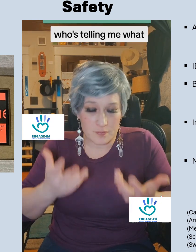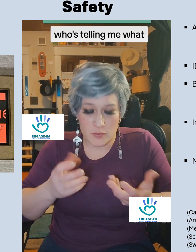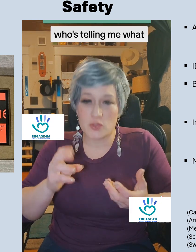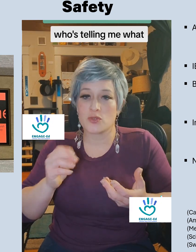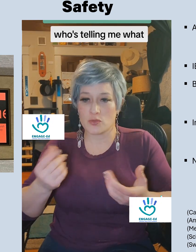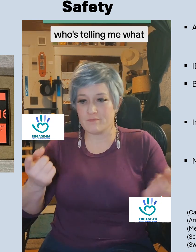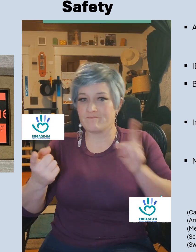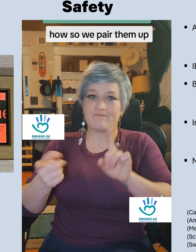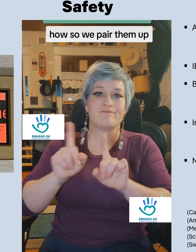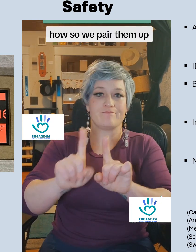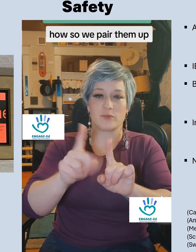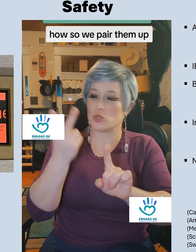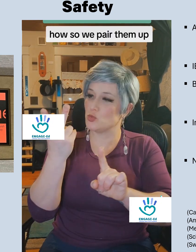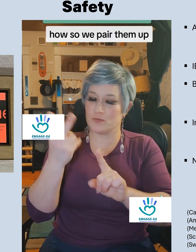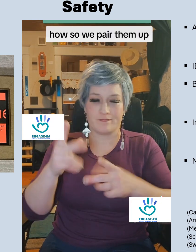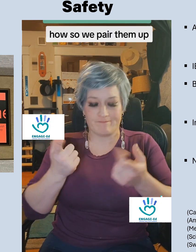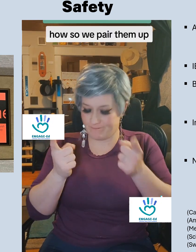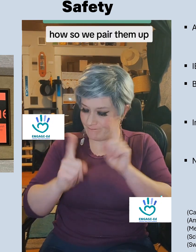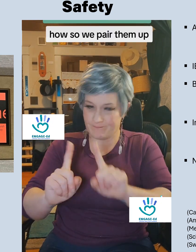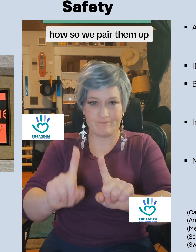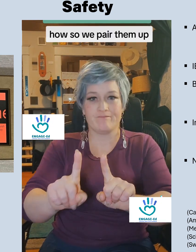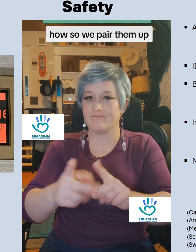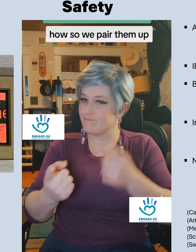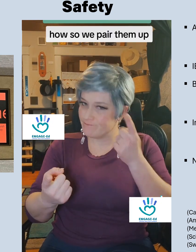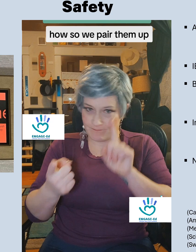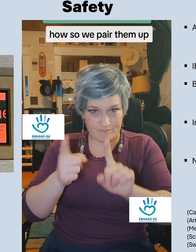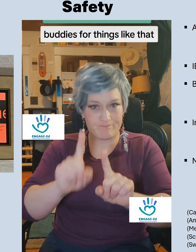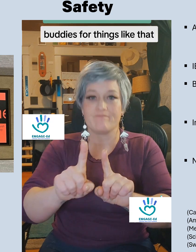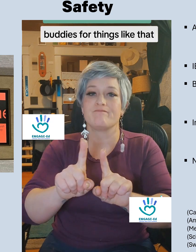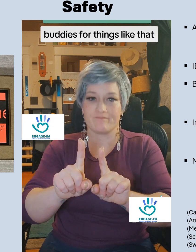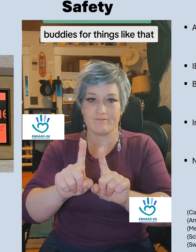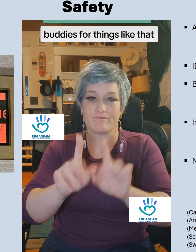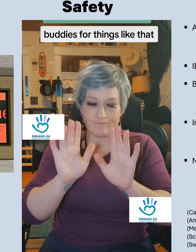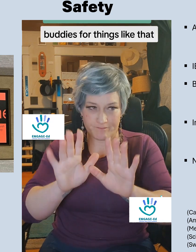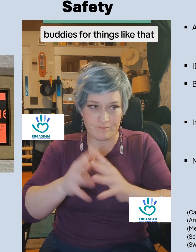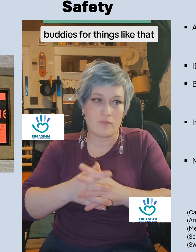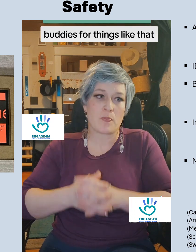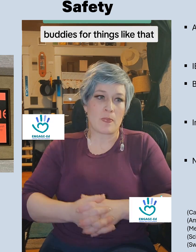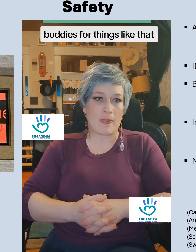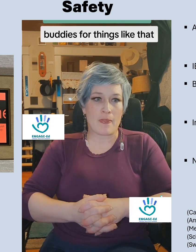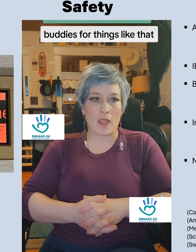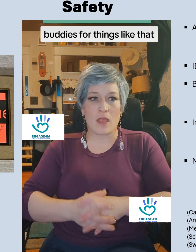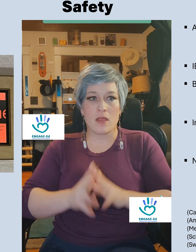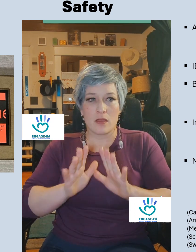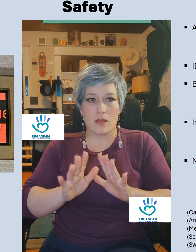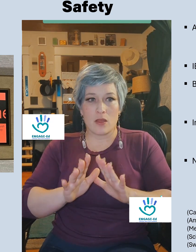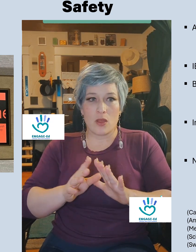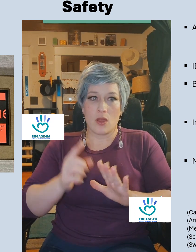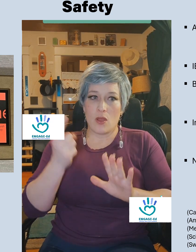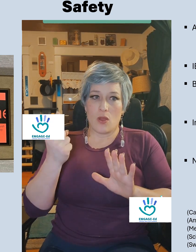telling me what? How? So we paired them up, buddies, for things like that.